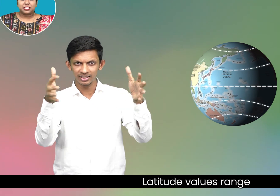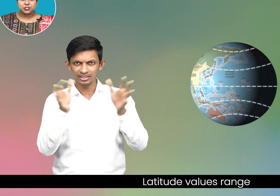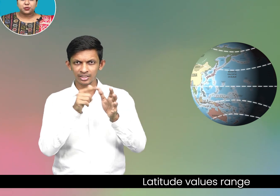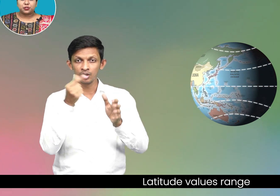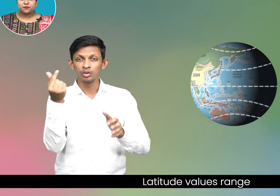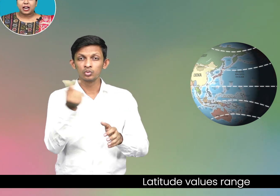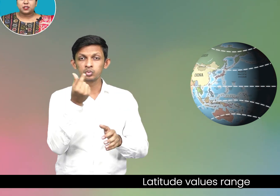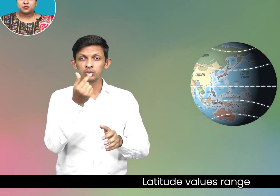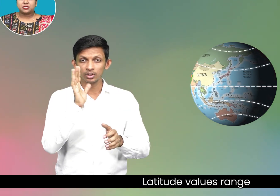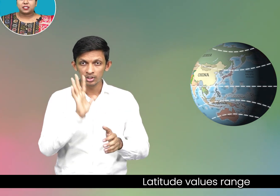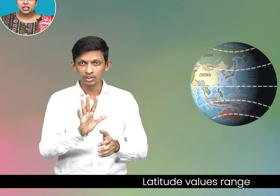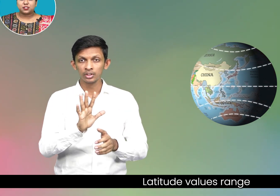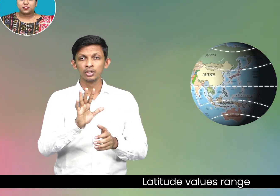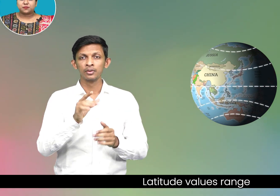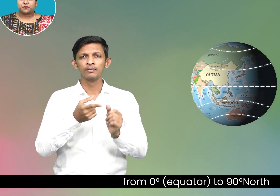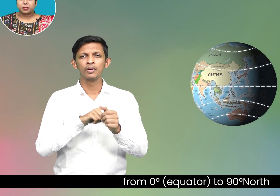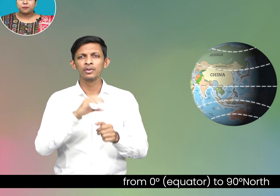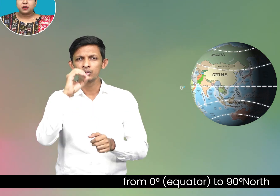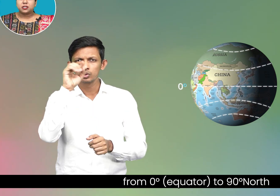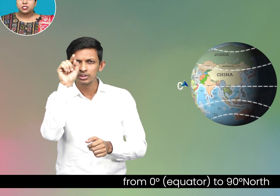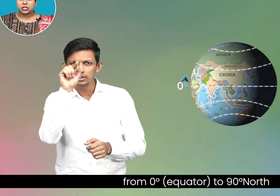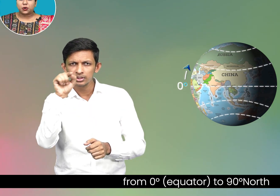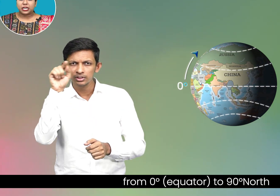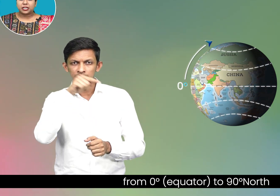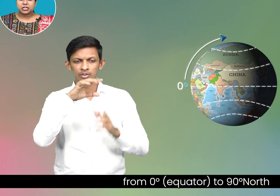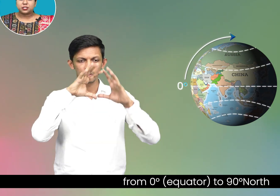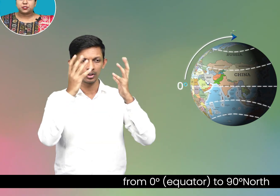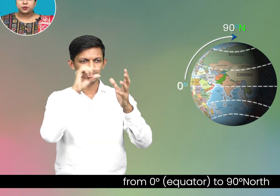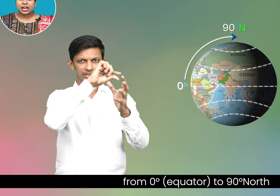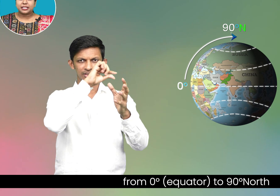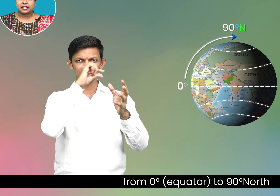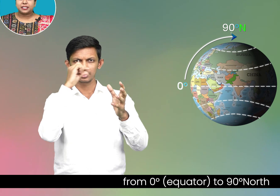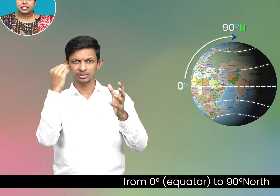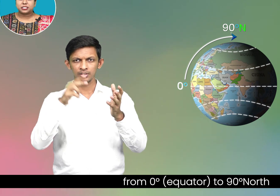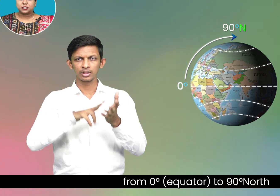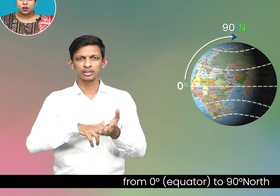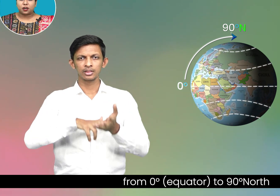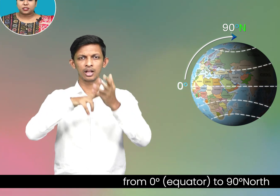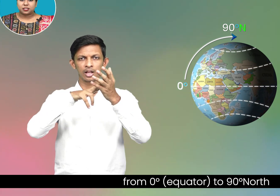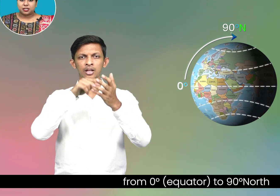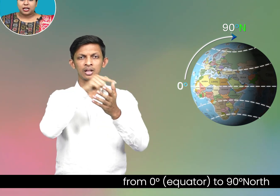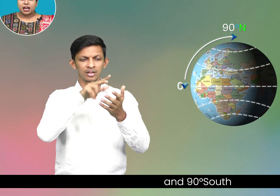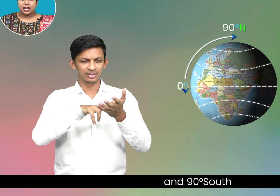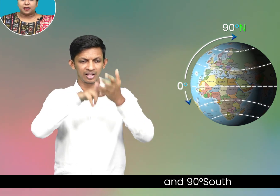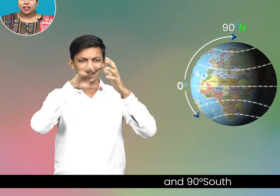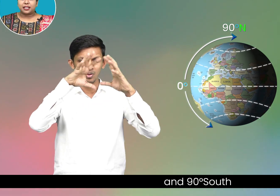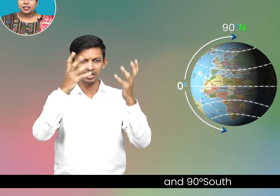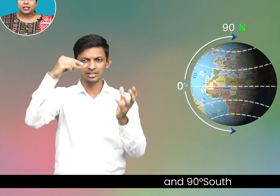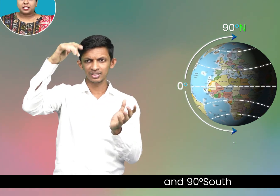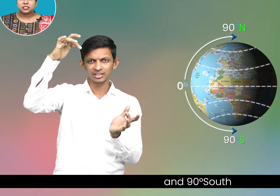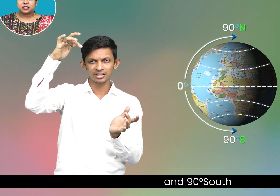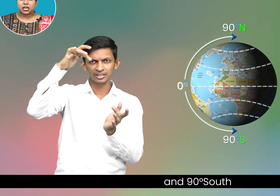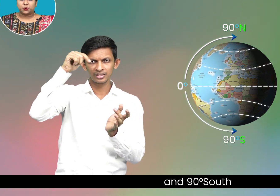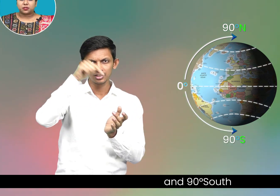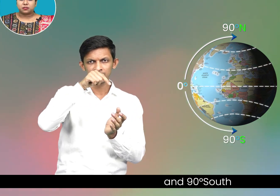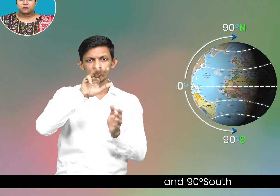Latitude values range from 0 degrees to 90 degrees north and 90